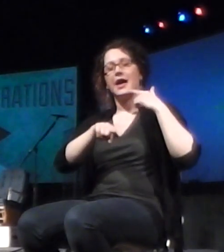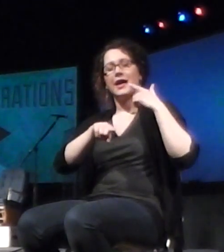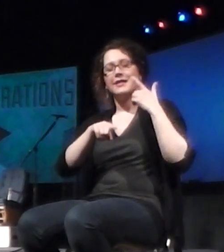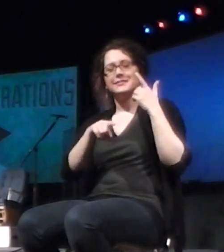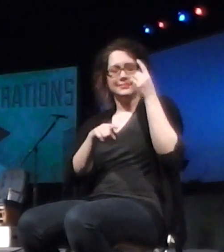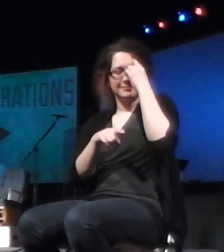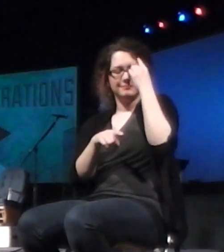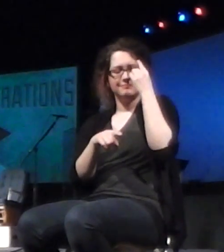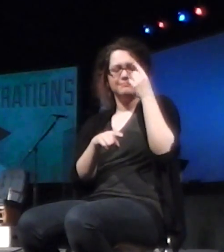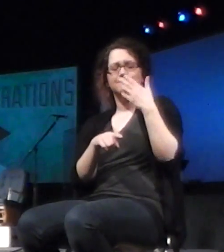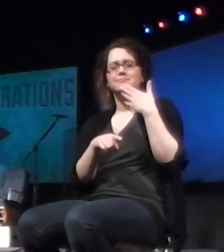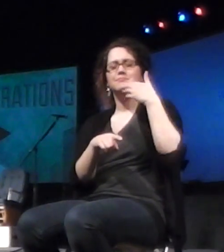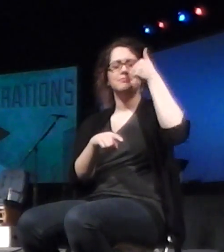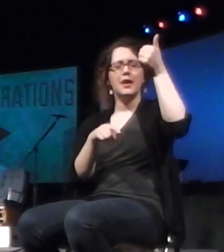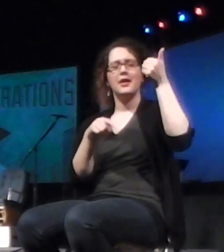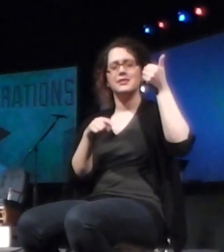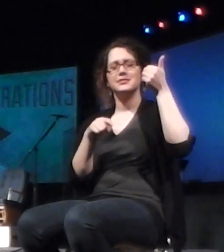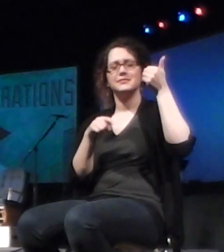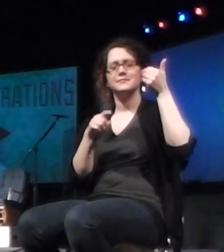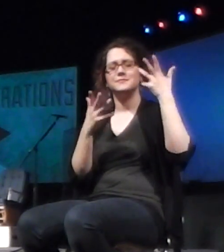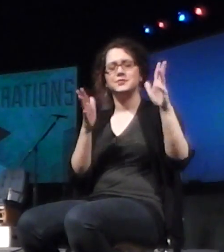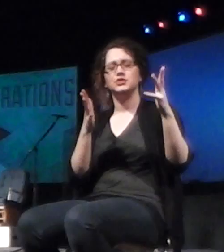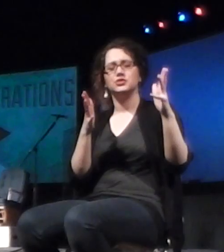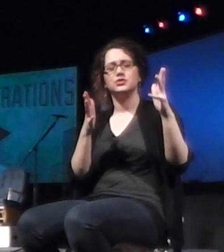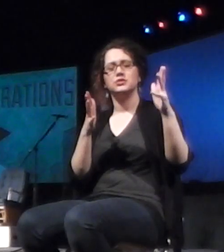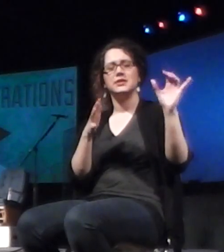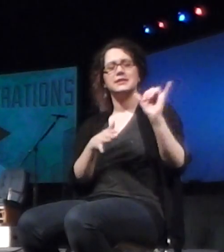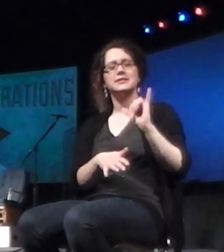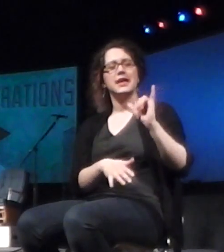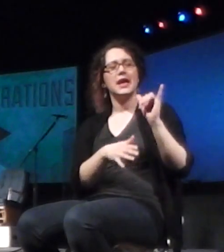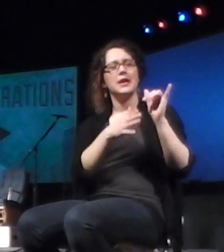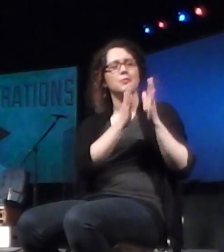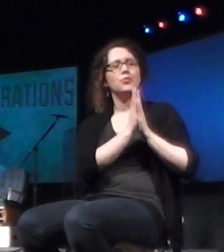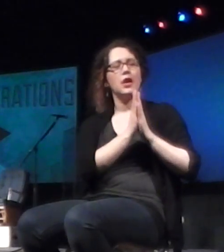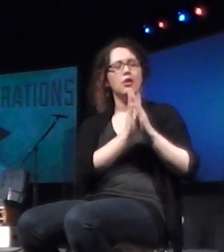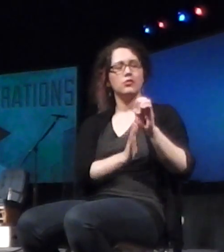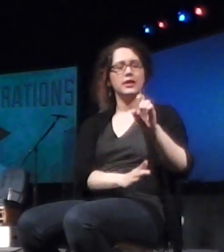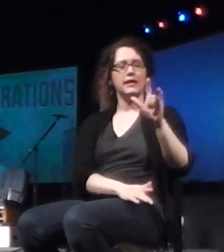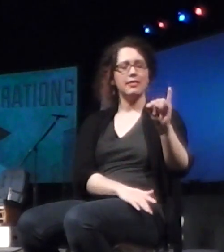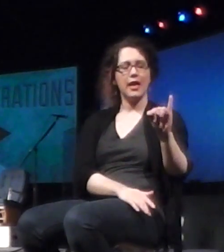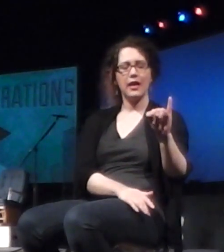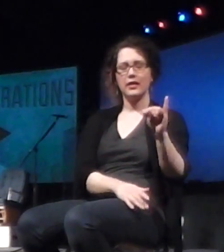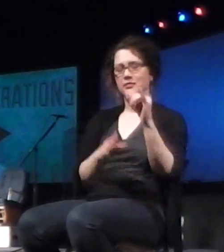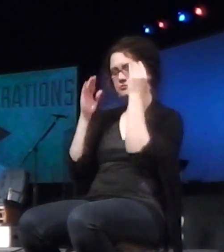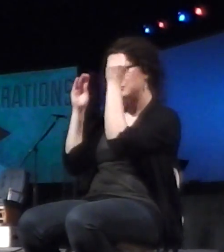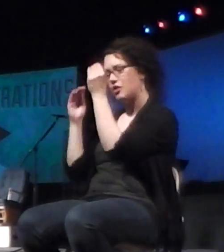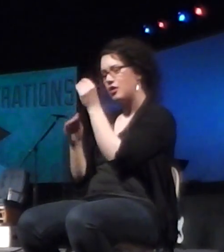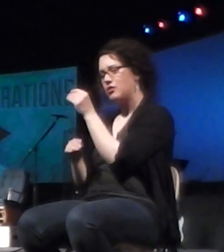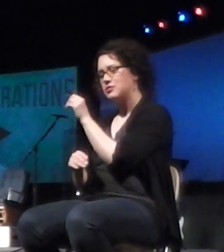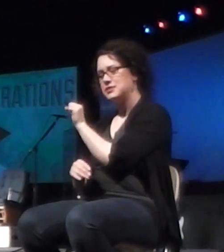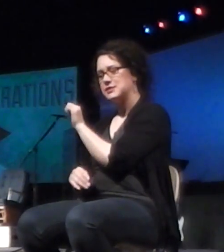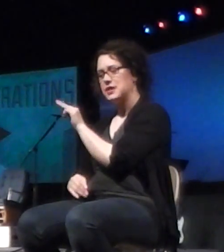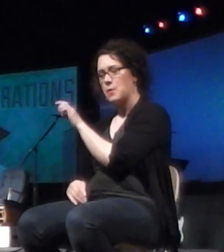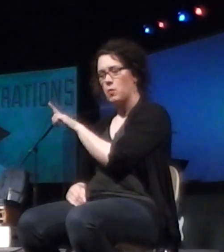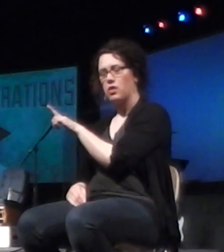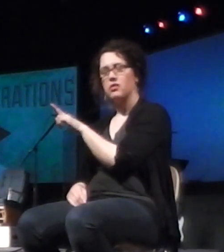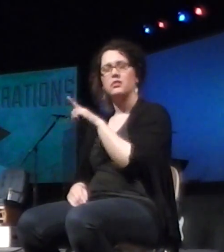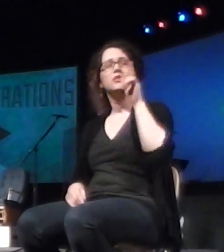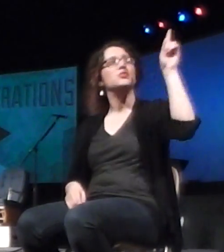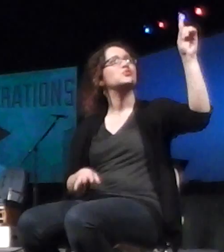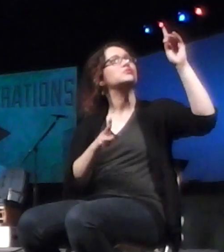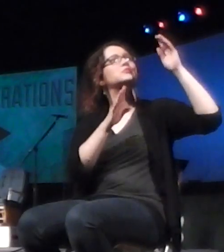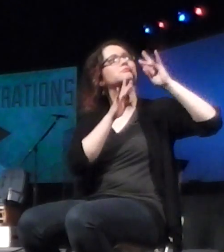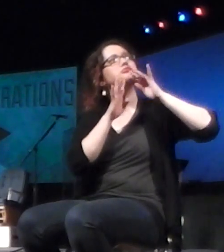same prayer over us that Eli taught Samuel to pray. Lord, would you speak, for your servants are